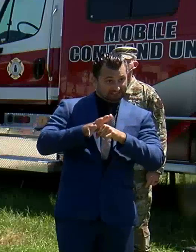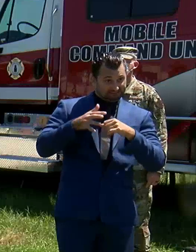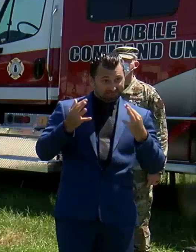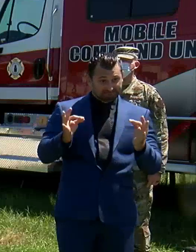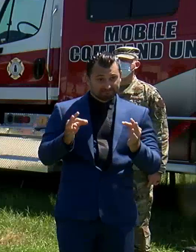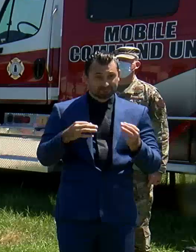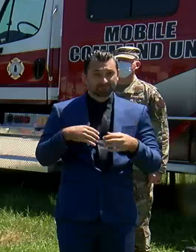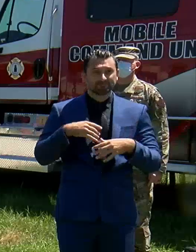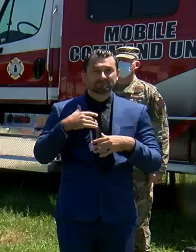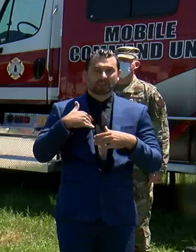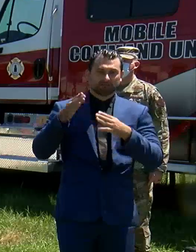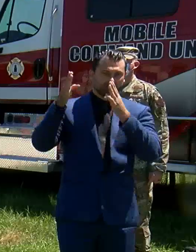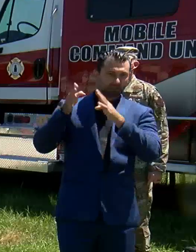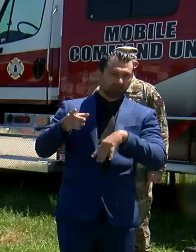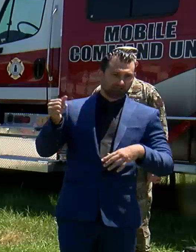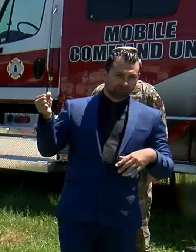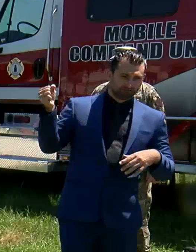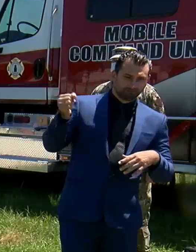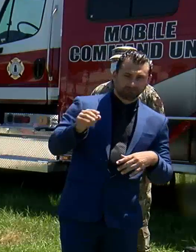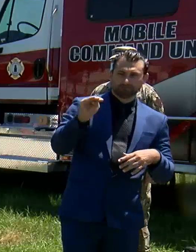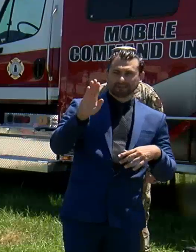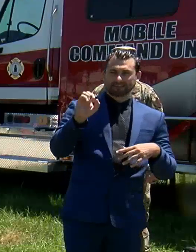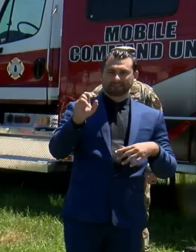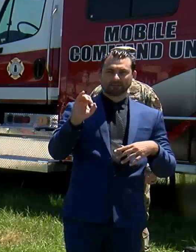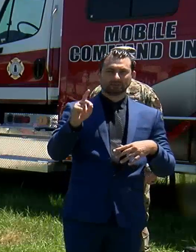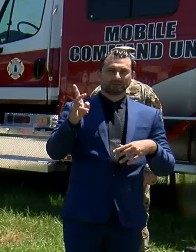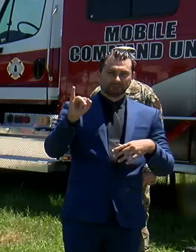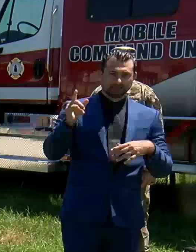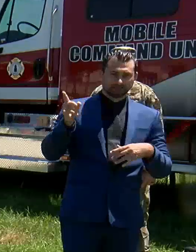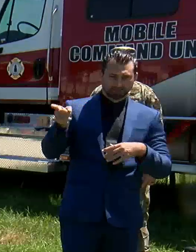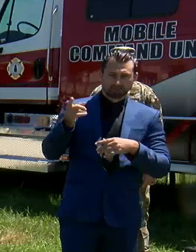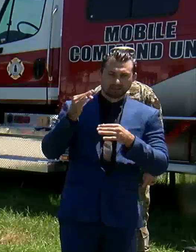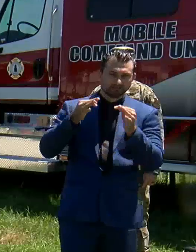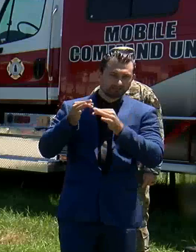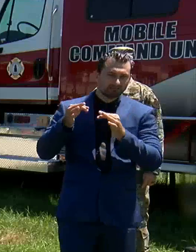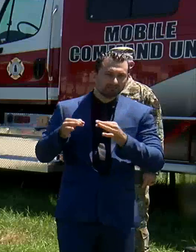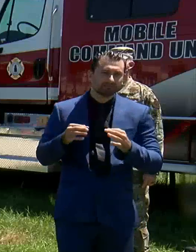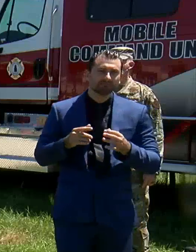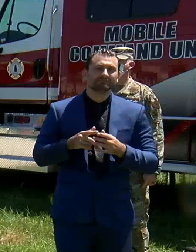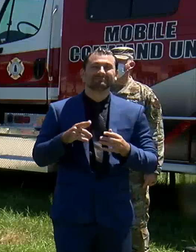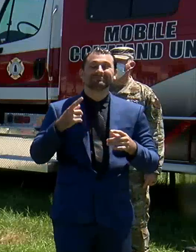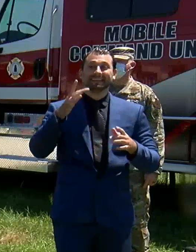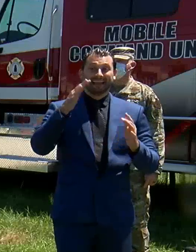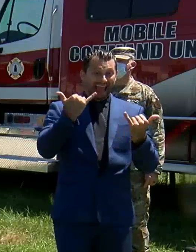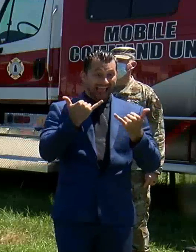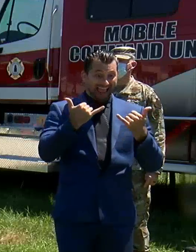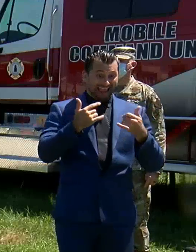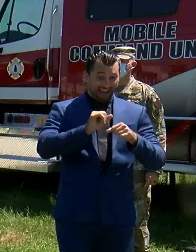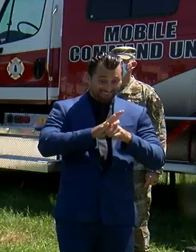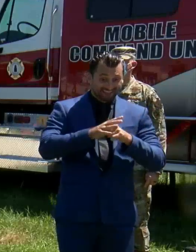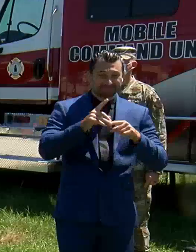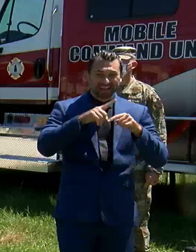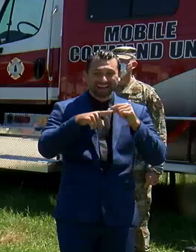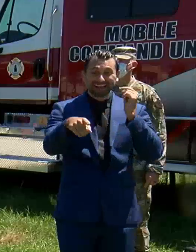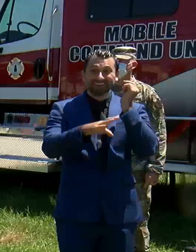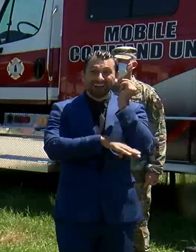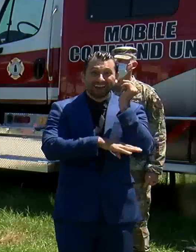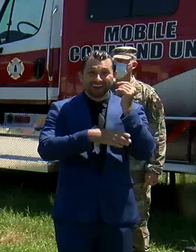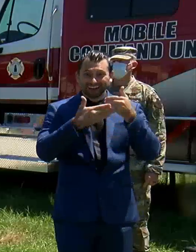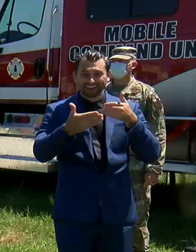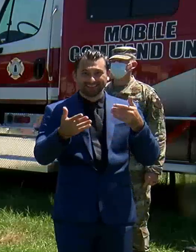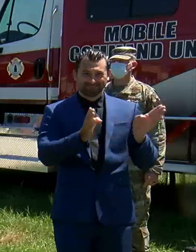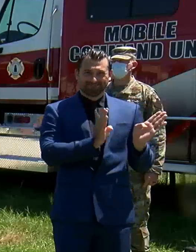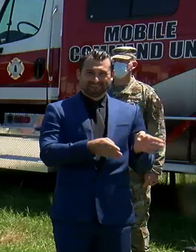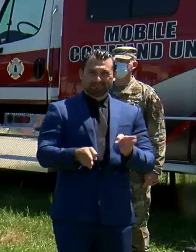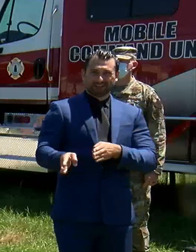We understand that if this pandemic, we don't know how the virus is going to react as we move into these